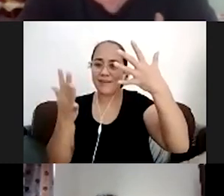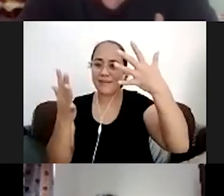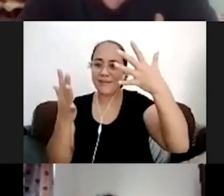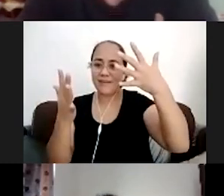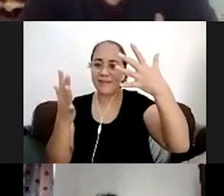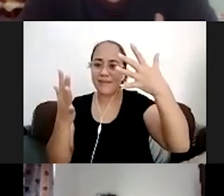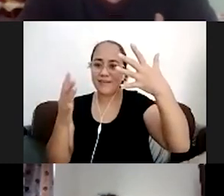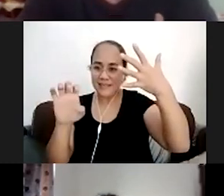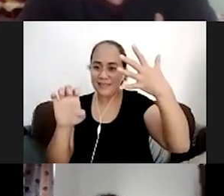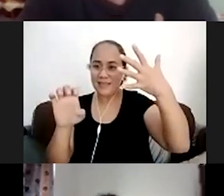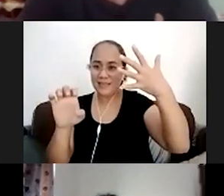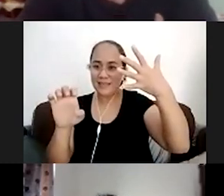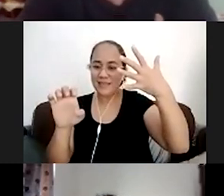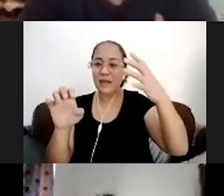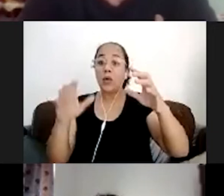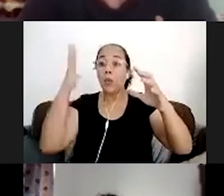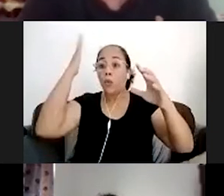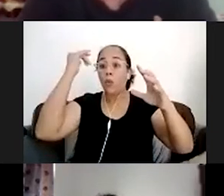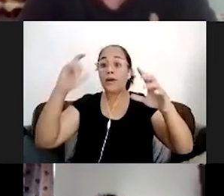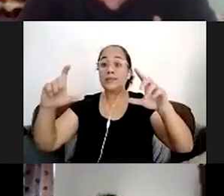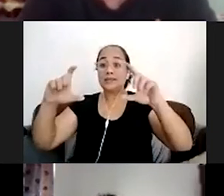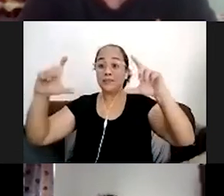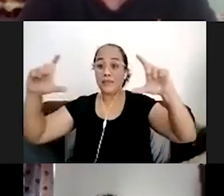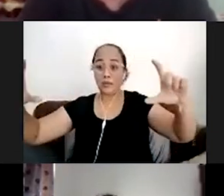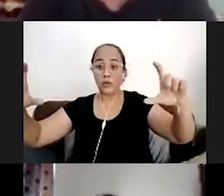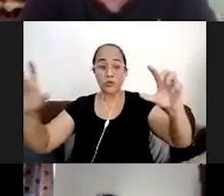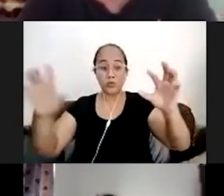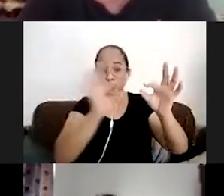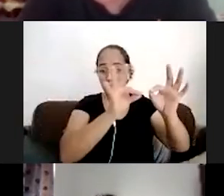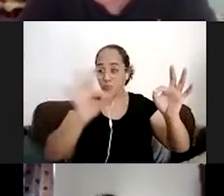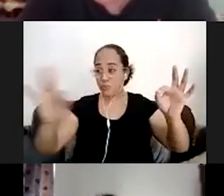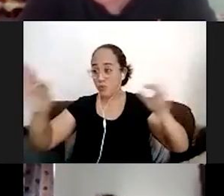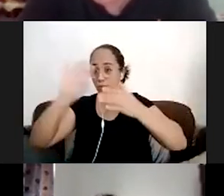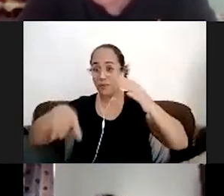It's the whole sentence. It's the embedded clause is the subject.